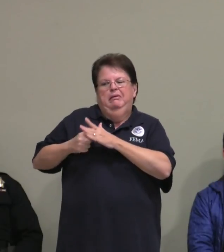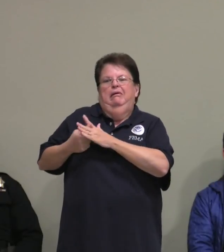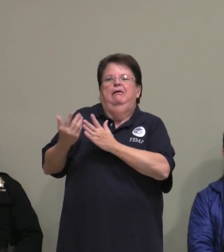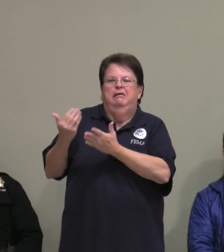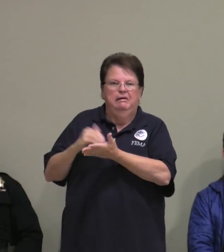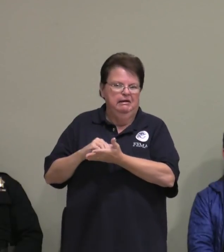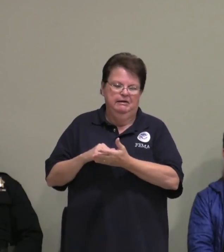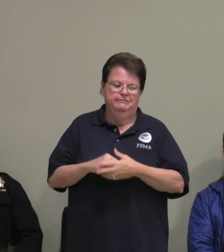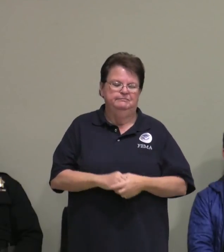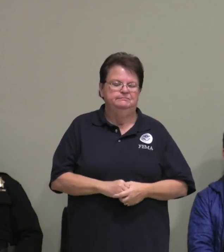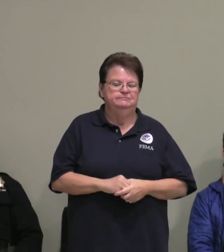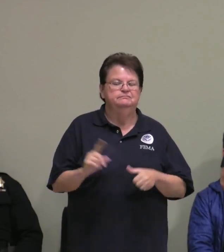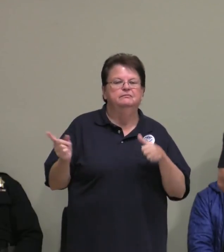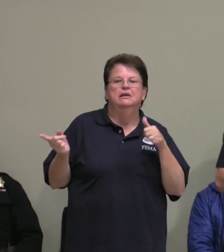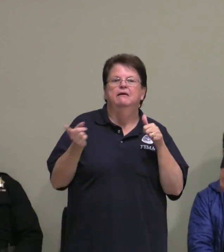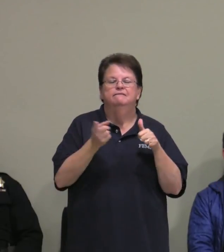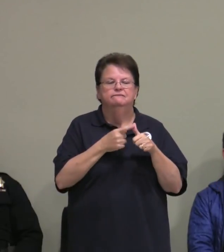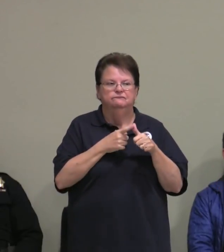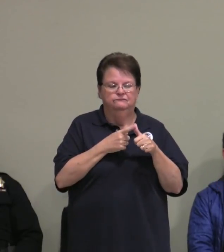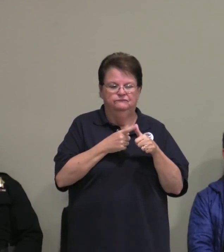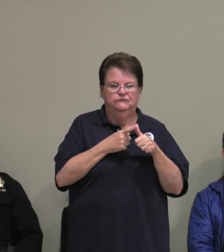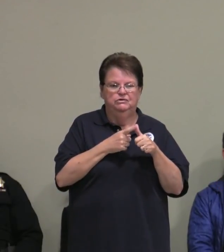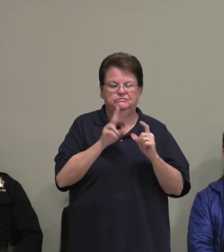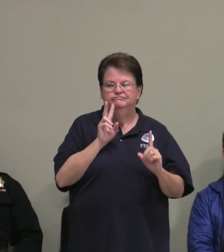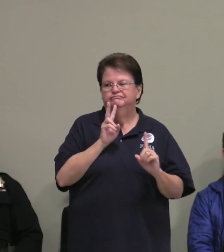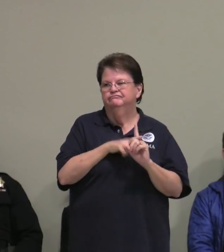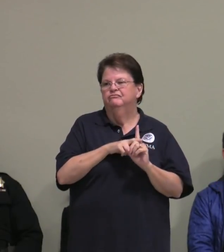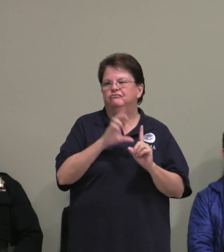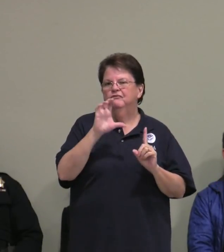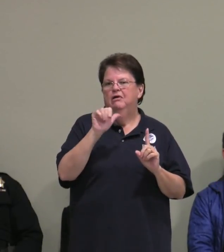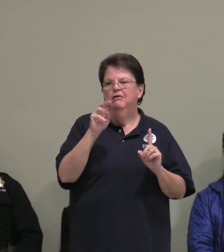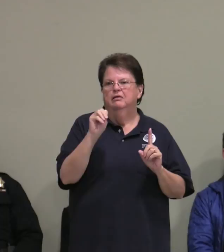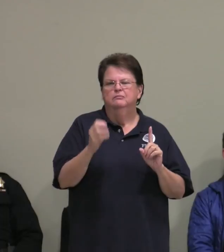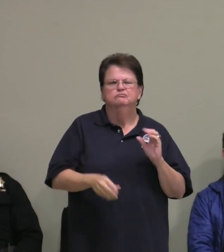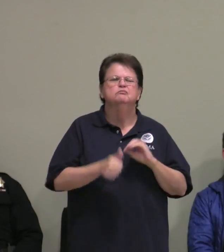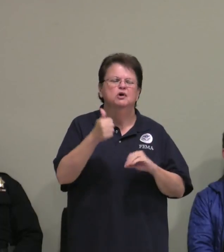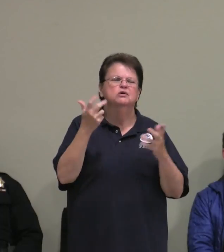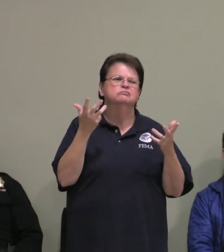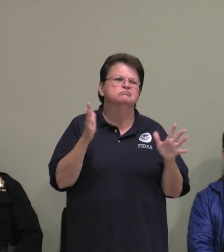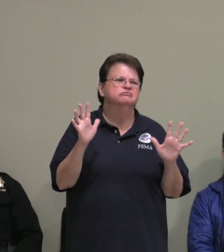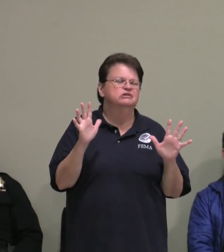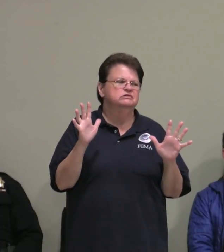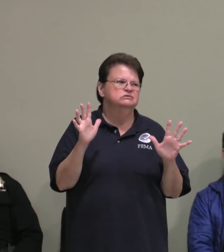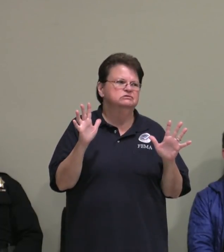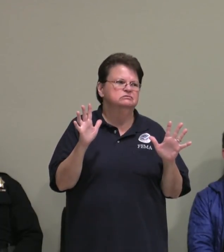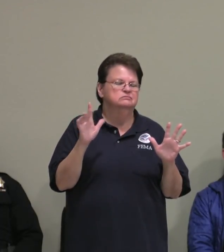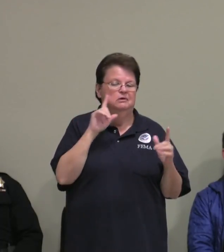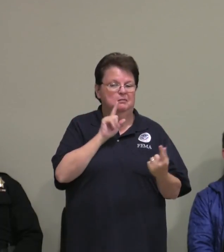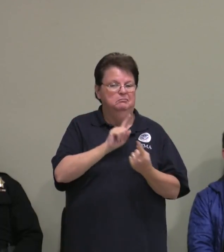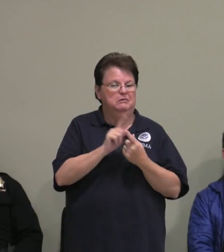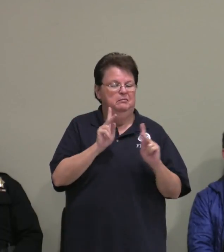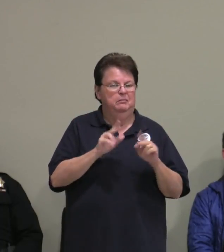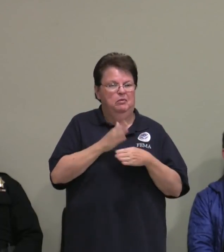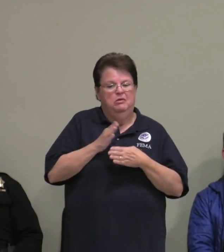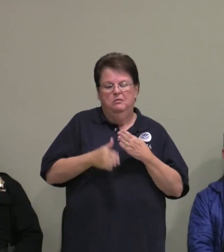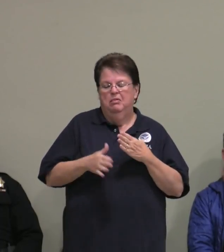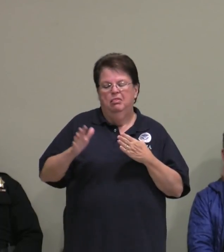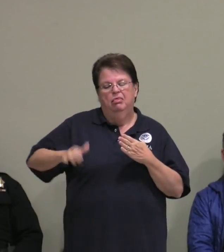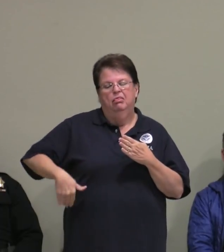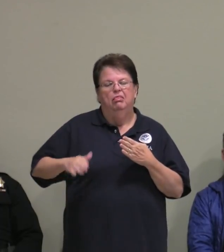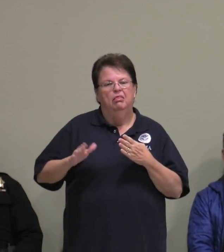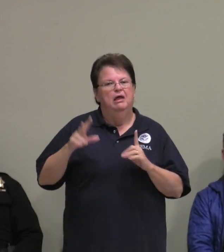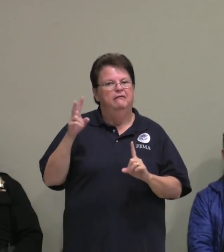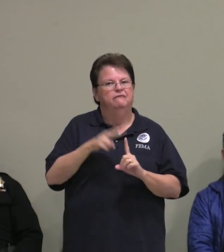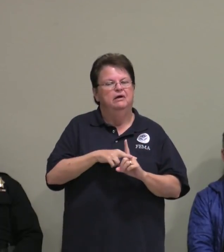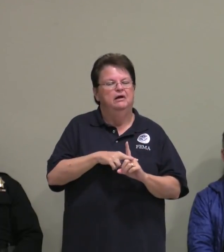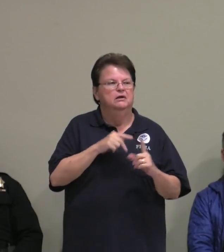the first thing, obviously, is to file your claim. Most people have done that. I met some people over the weekend that had not done it.